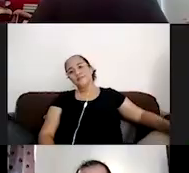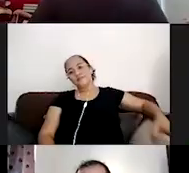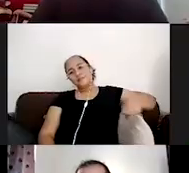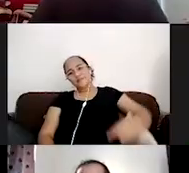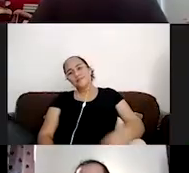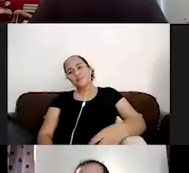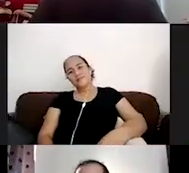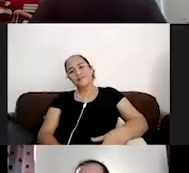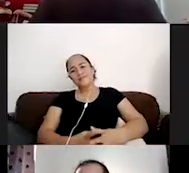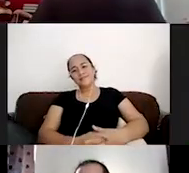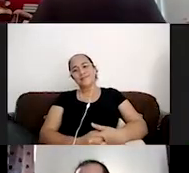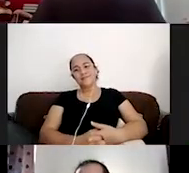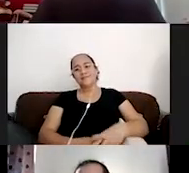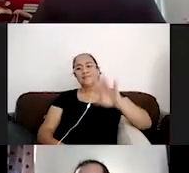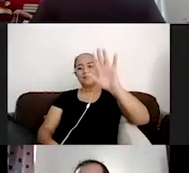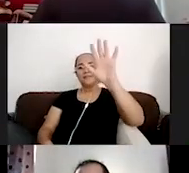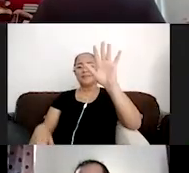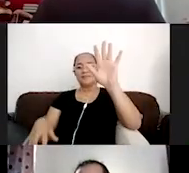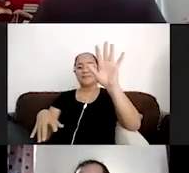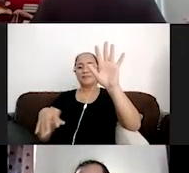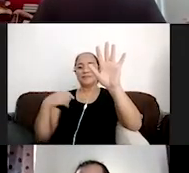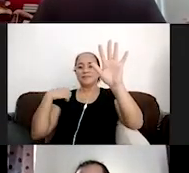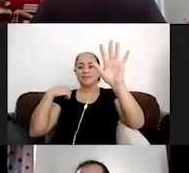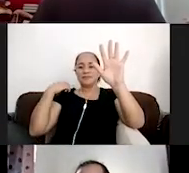Now, before, okay.